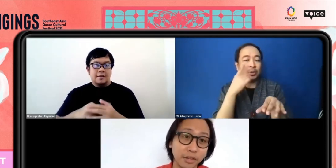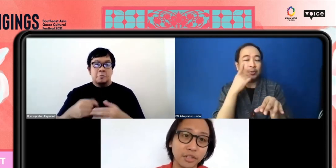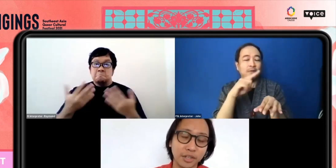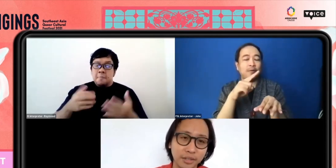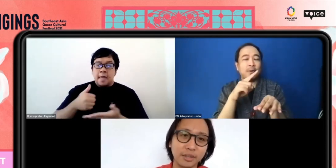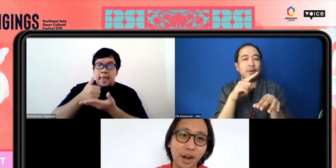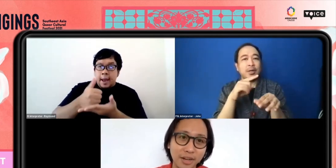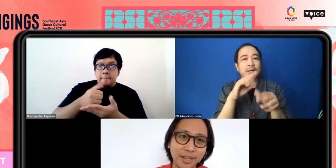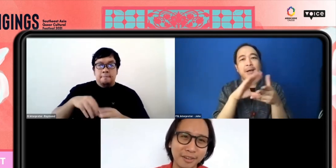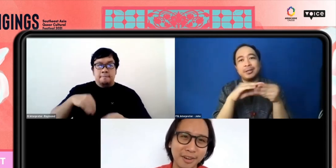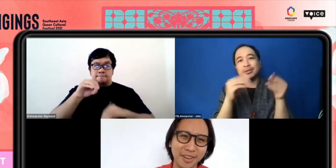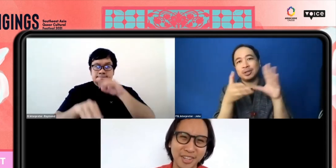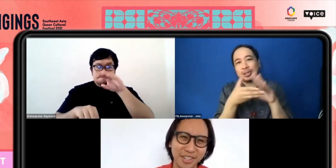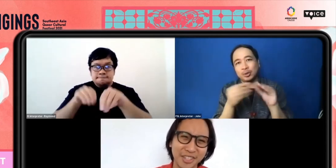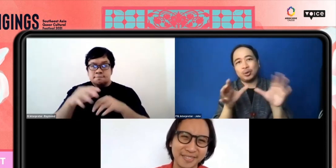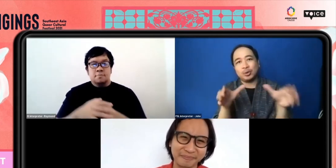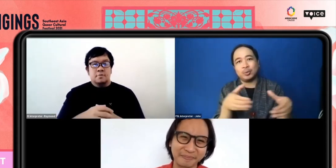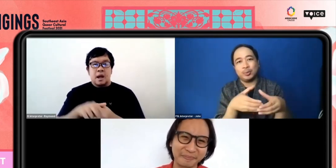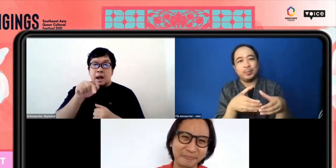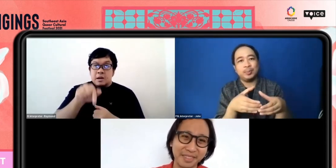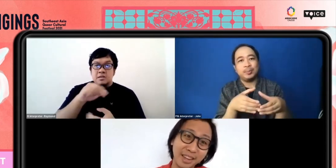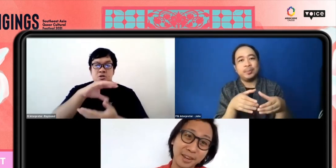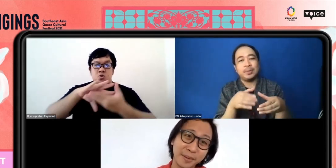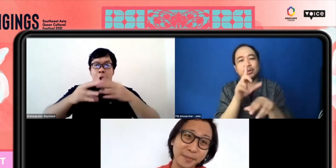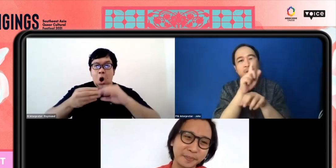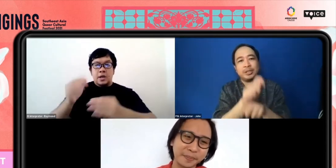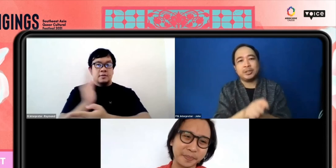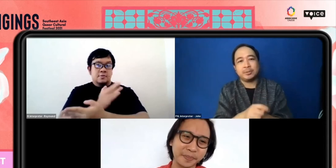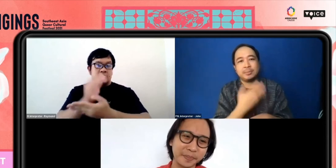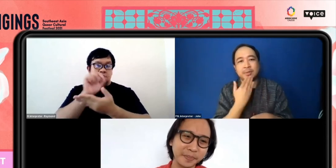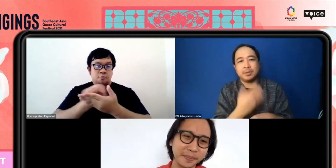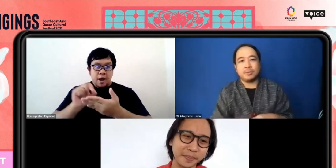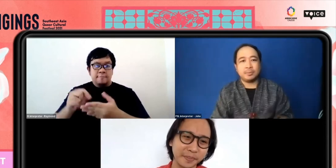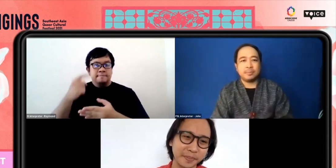for our literature, our literary tradition. Thank you.